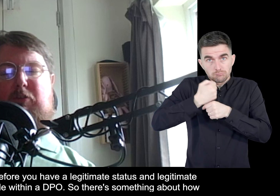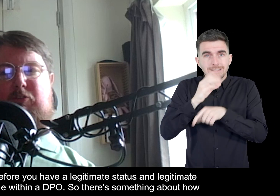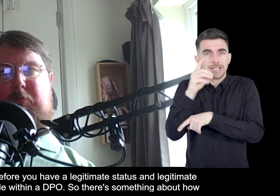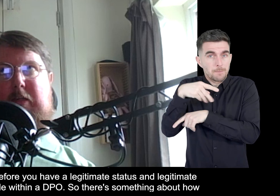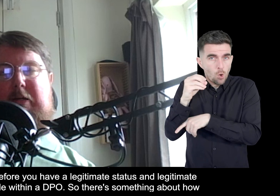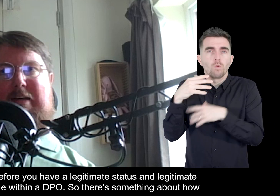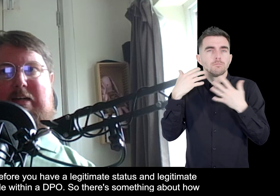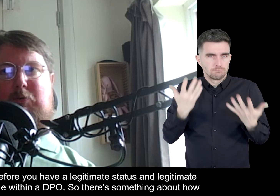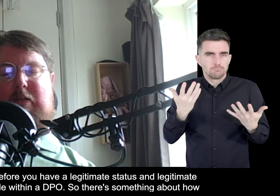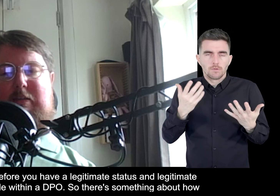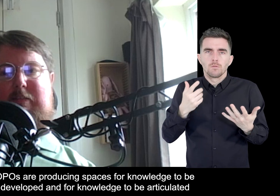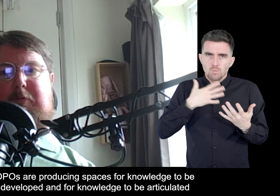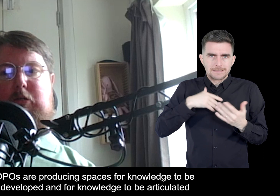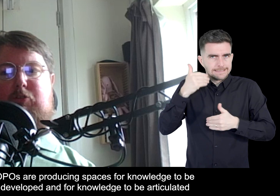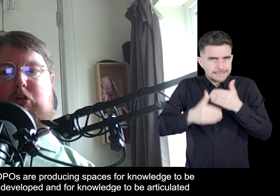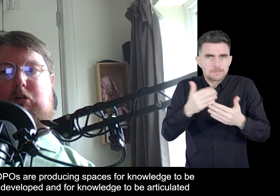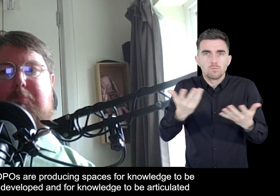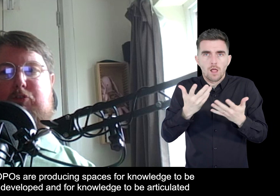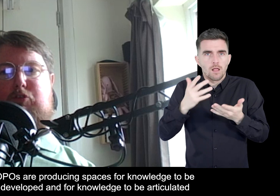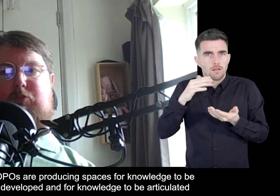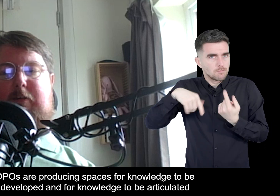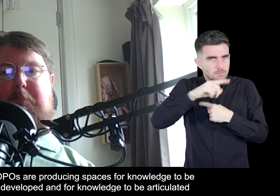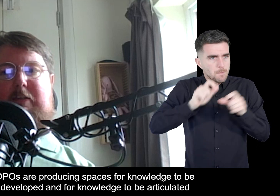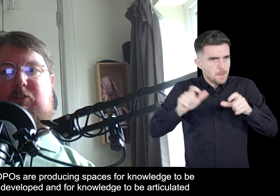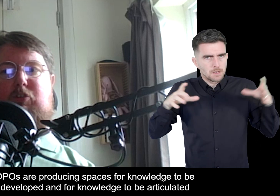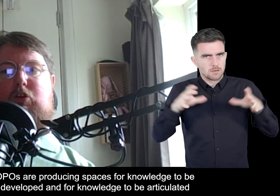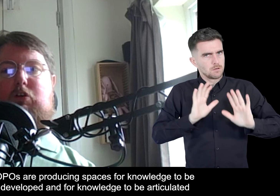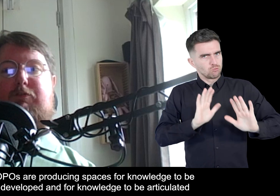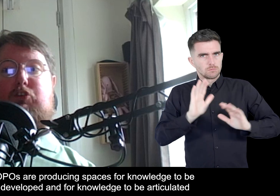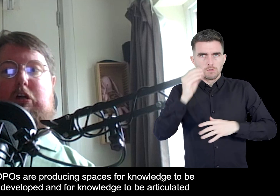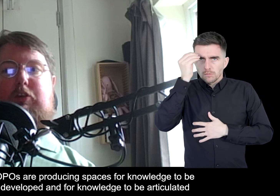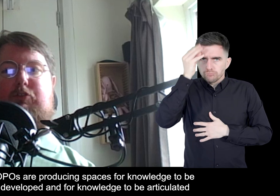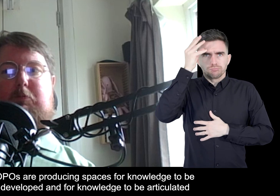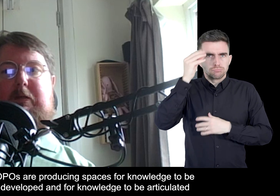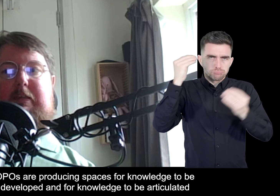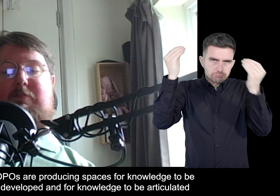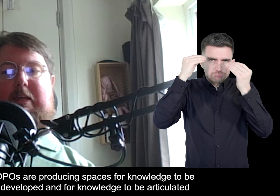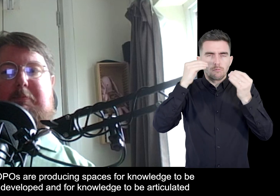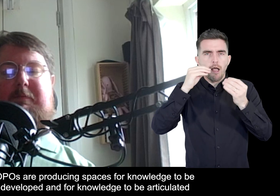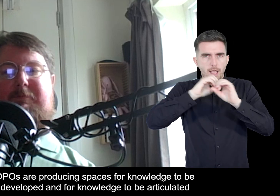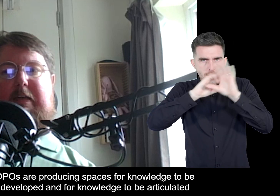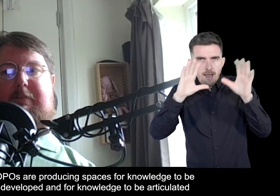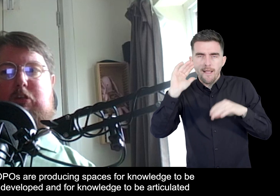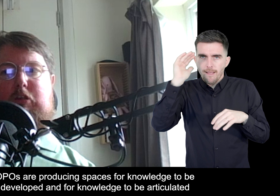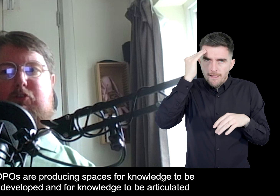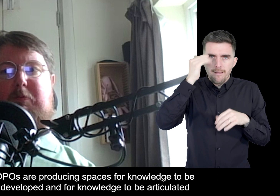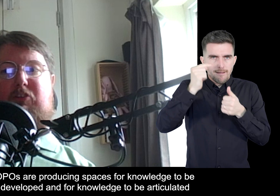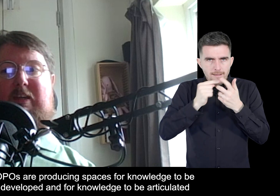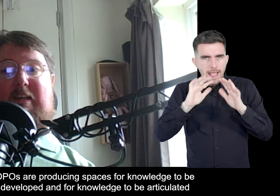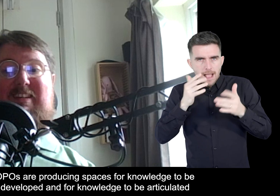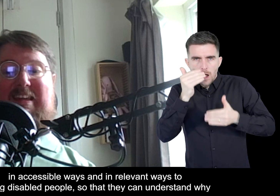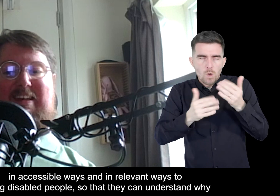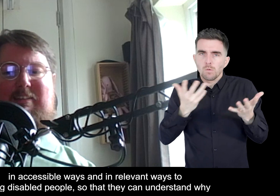DPO. So there's something about how DPOs are producing spaces for knowledge to be developed and for knowledge